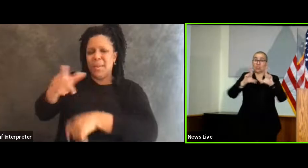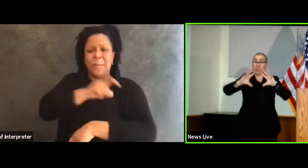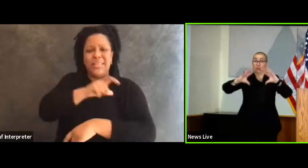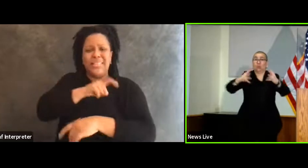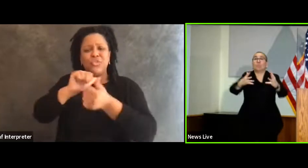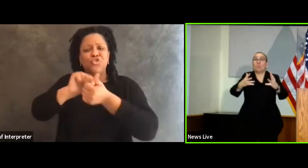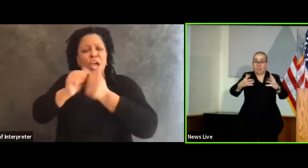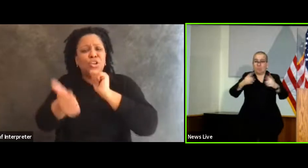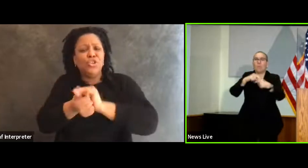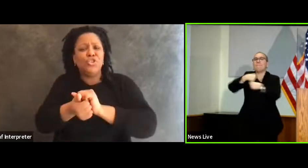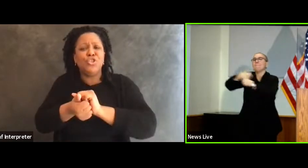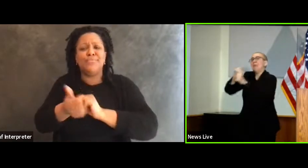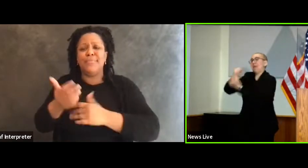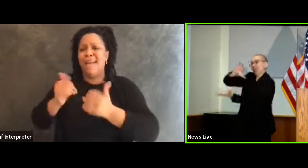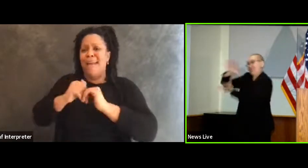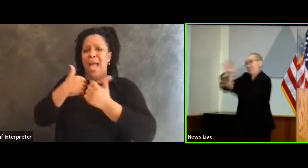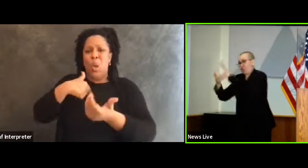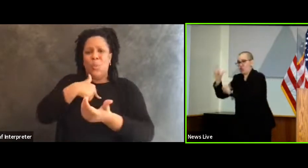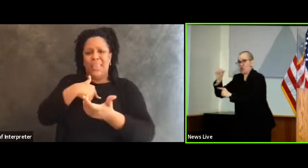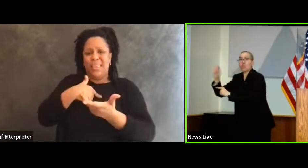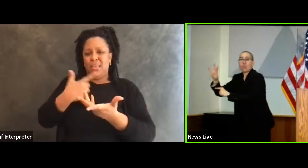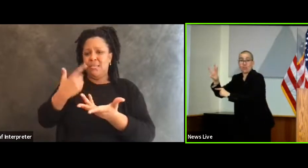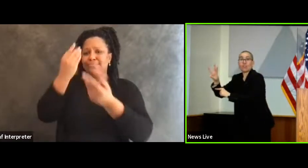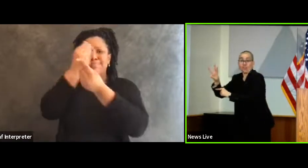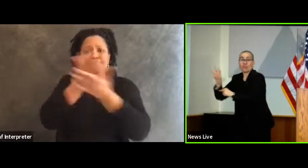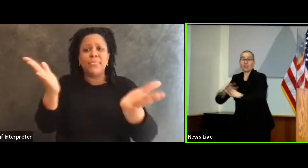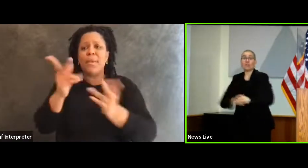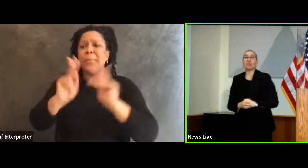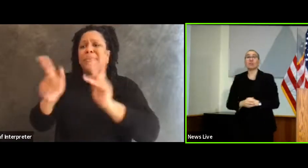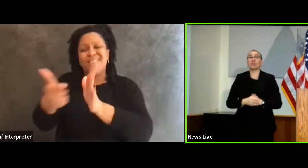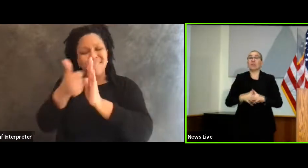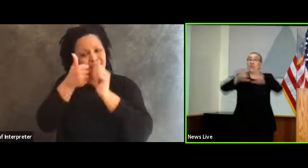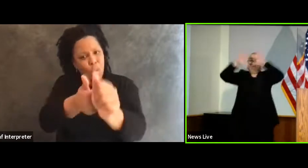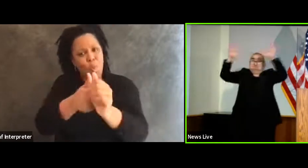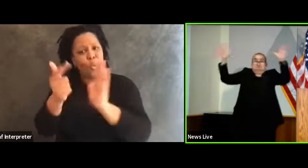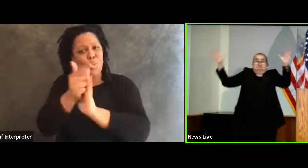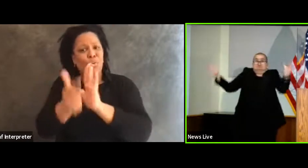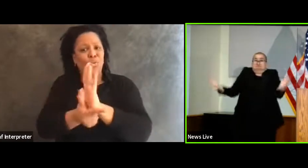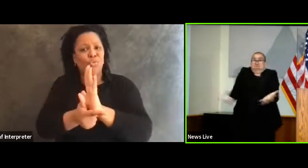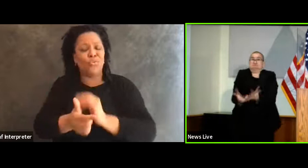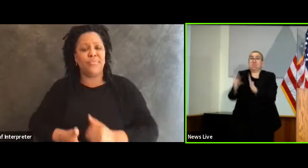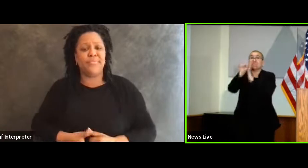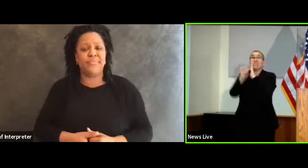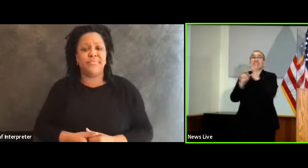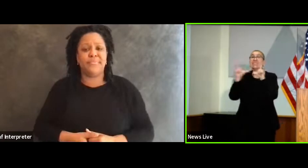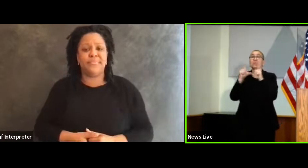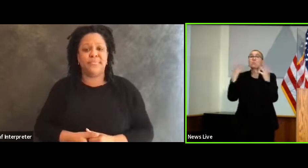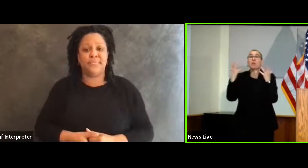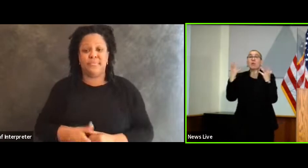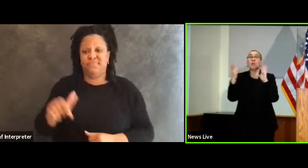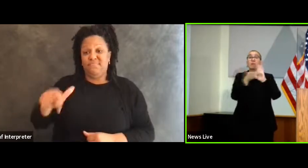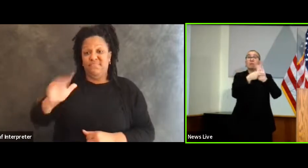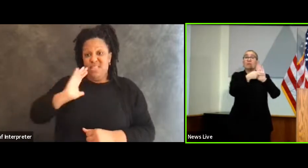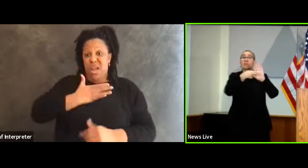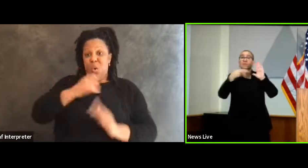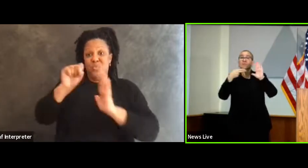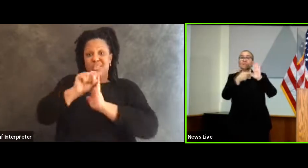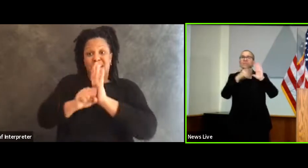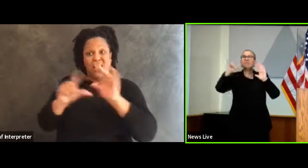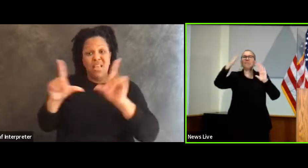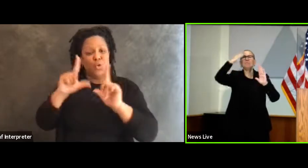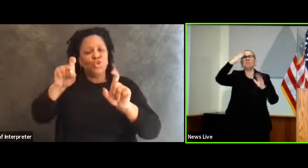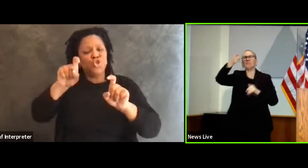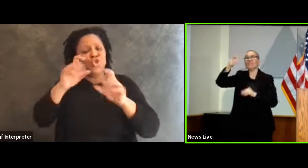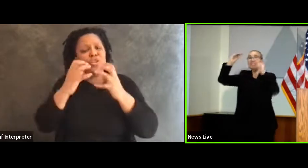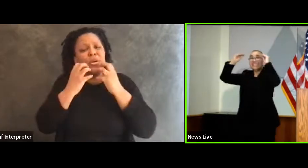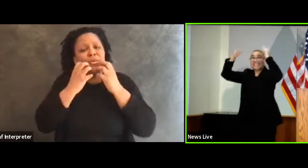It's a regular but radical notion that our state license should mean something, like it does for our teachers. In